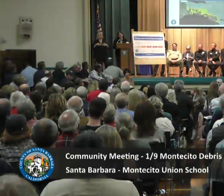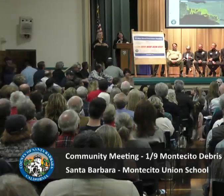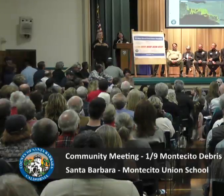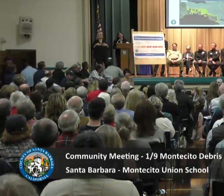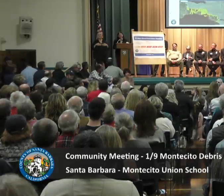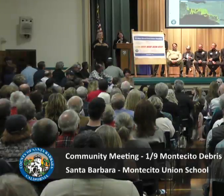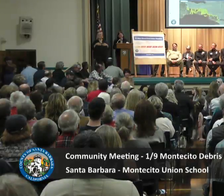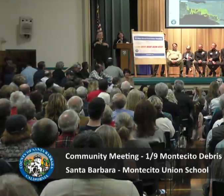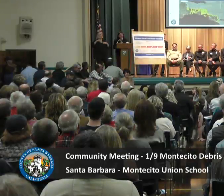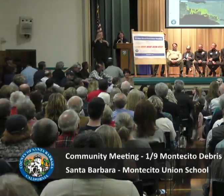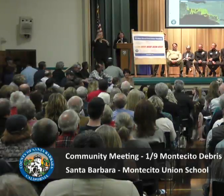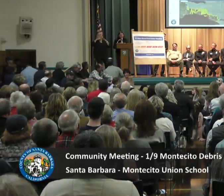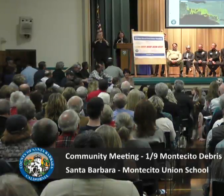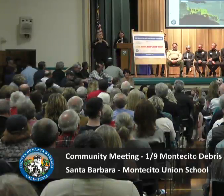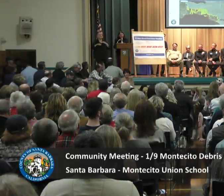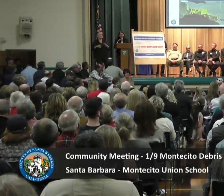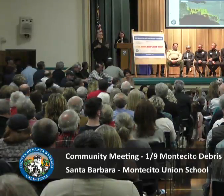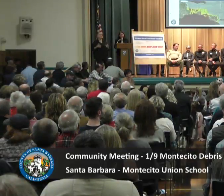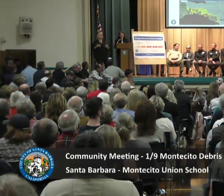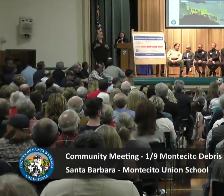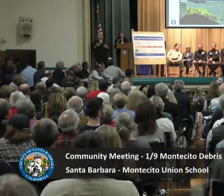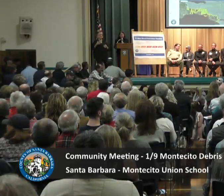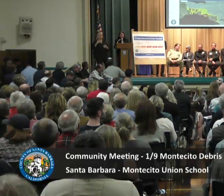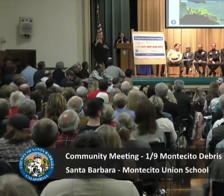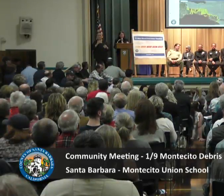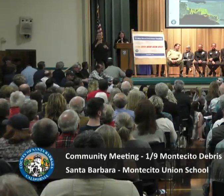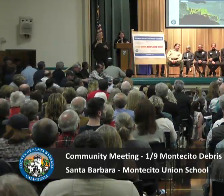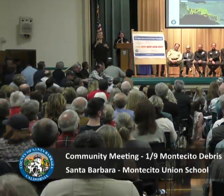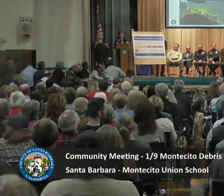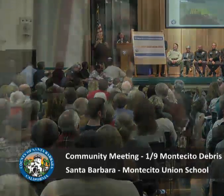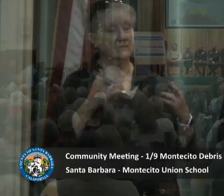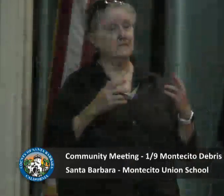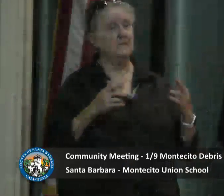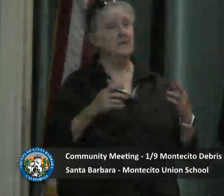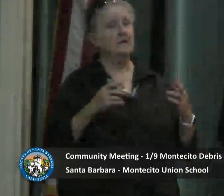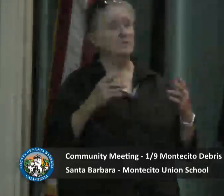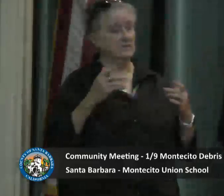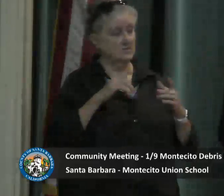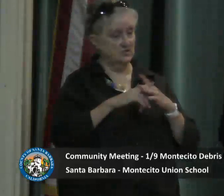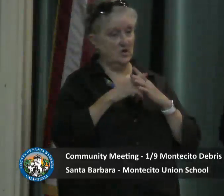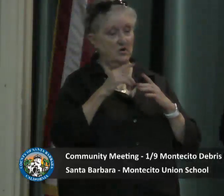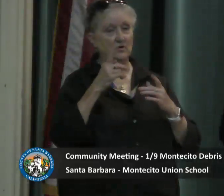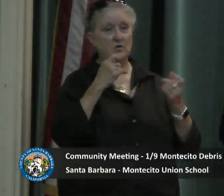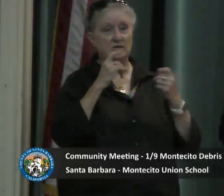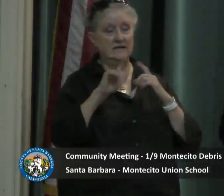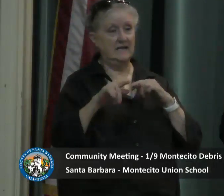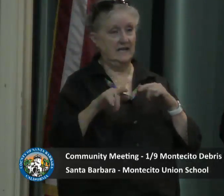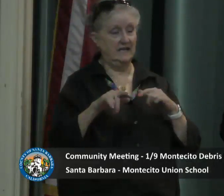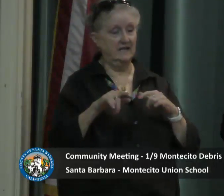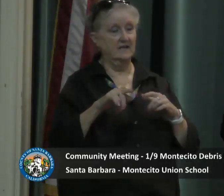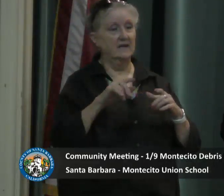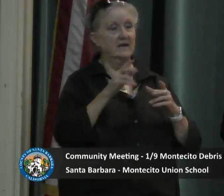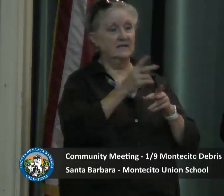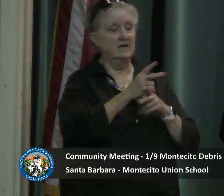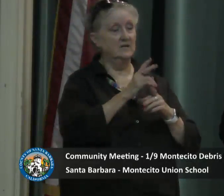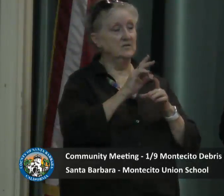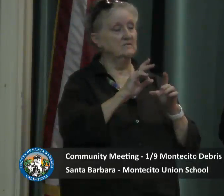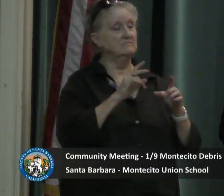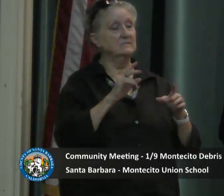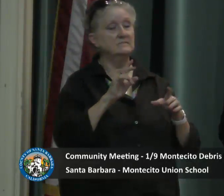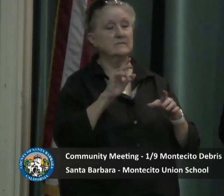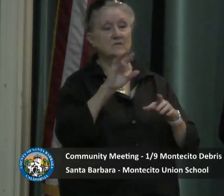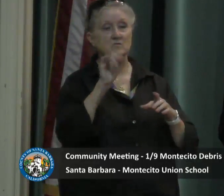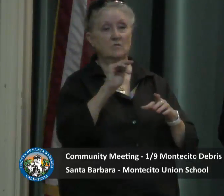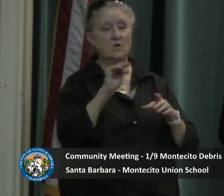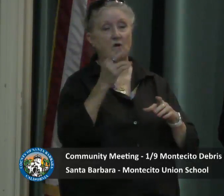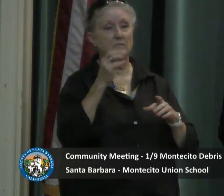Doesn't that feel good? So I also want to recognize, before we go into Q&A, our County Supervisor Joan Hartman is also here with us in